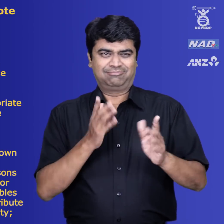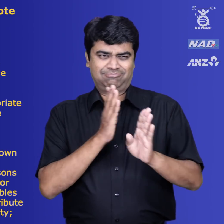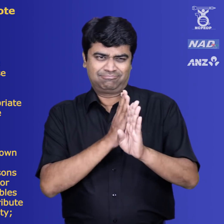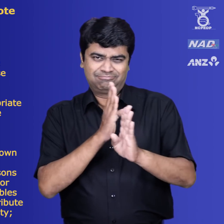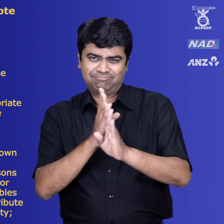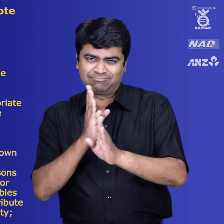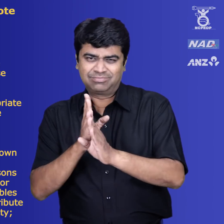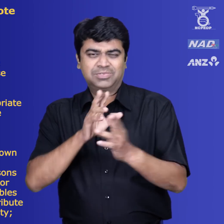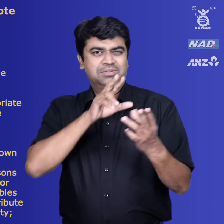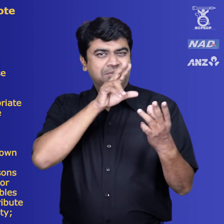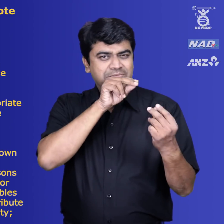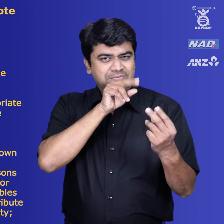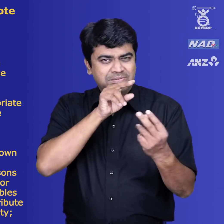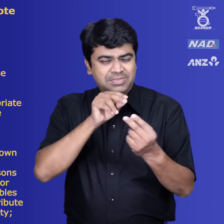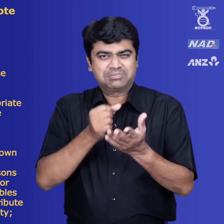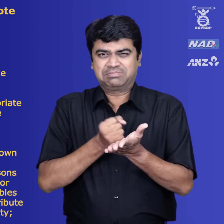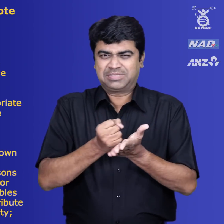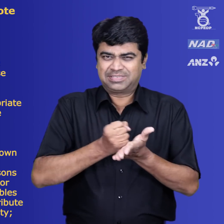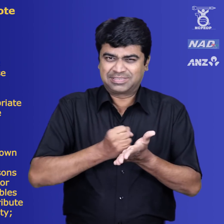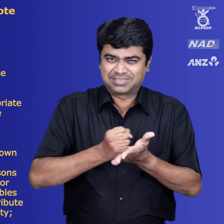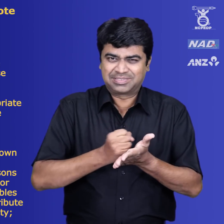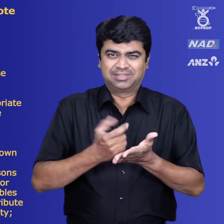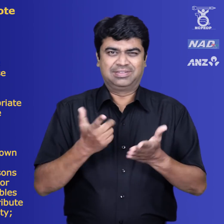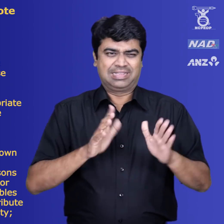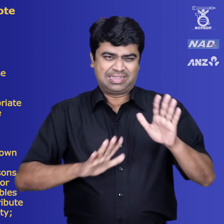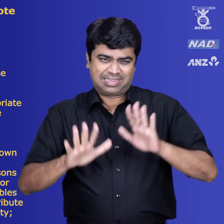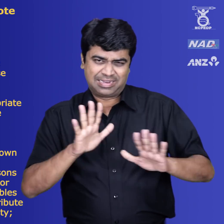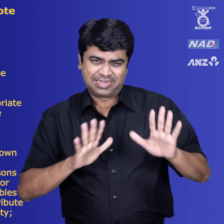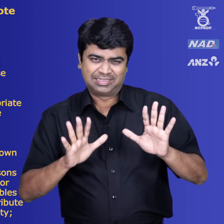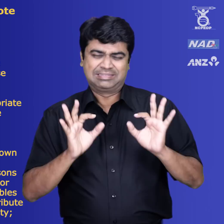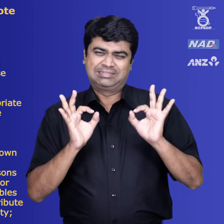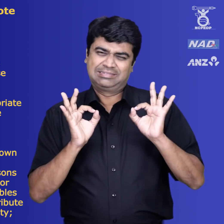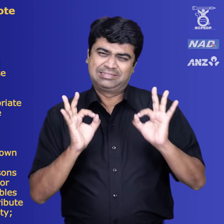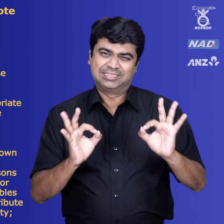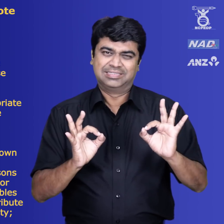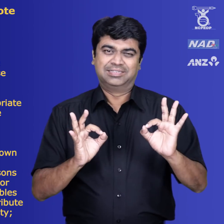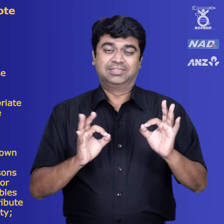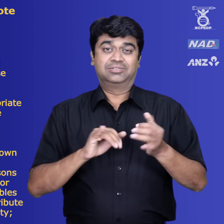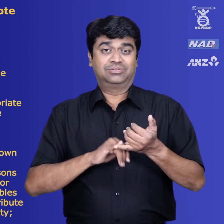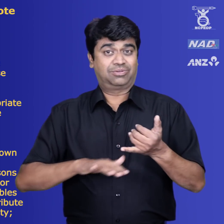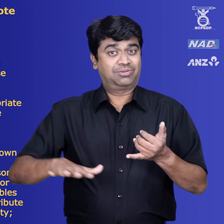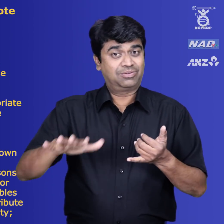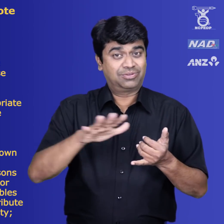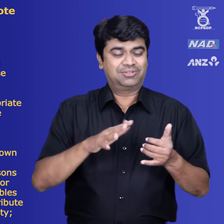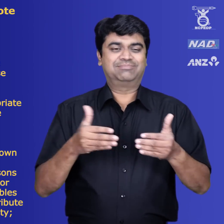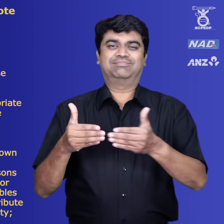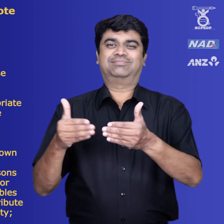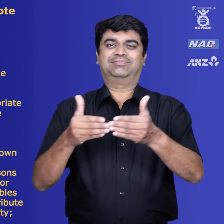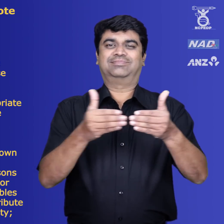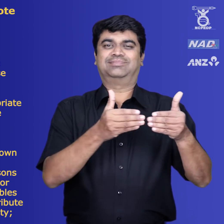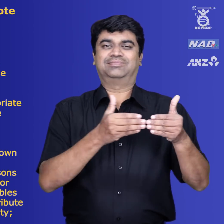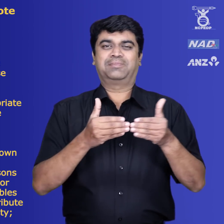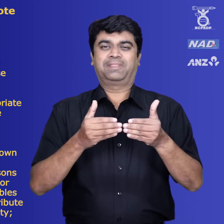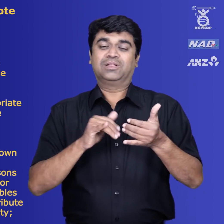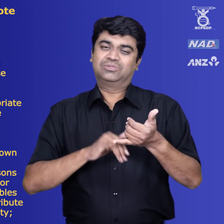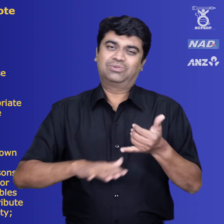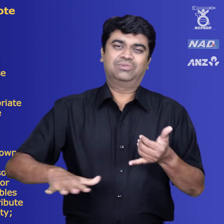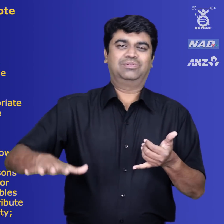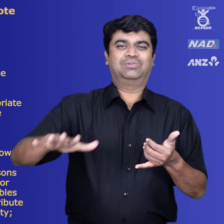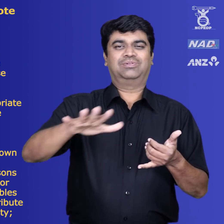with speech, communication or language disabilities, and enables them to participate and contribute